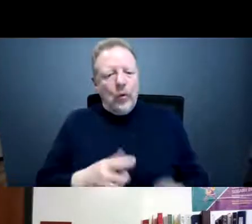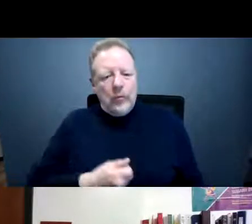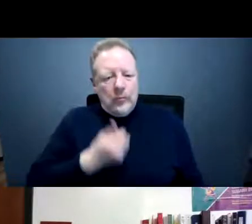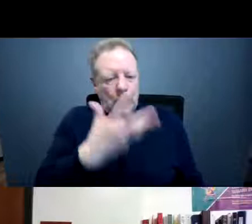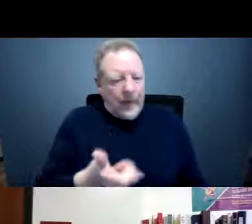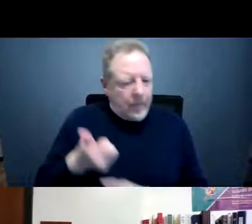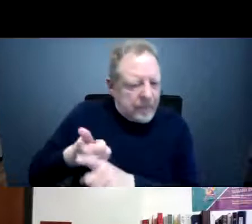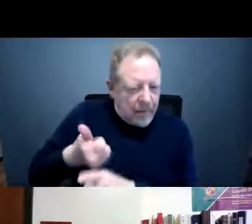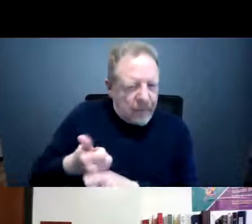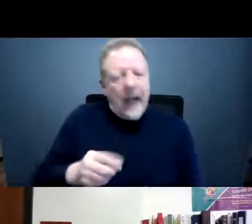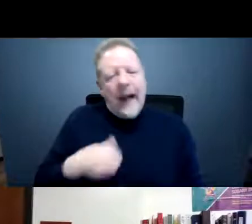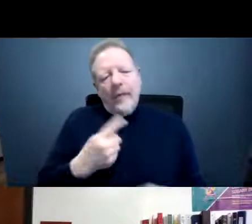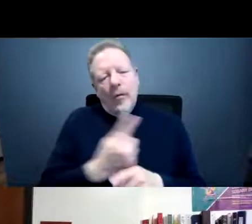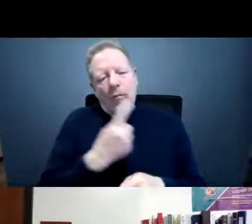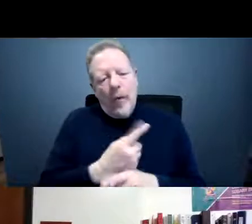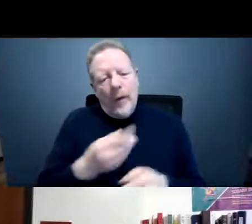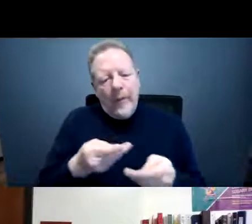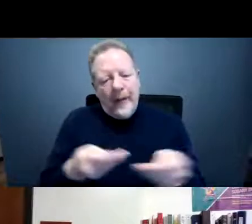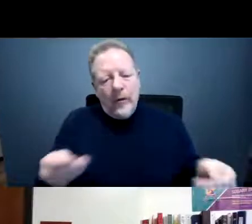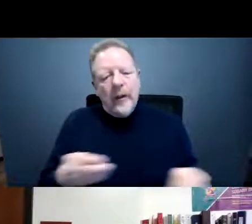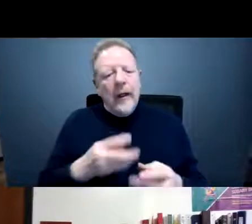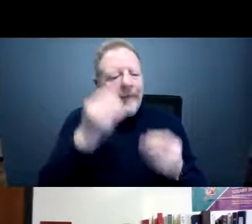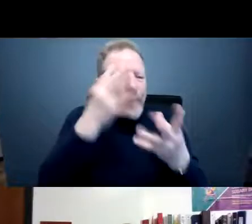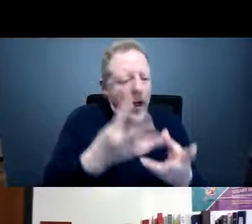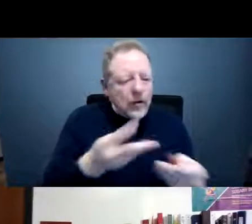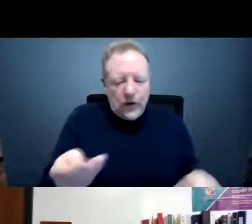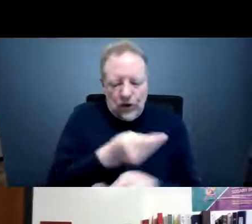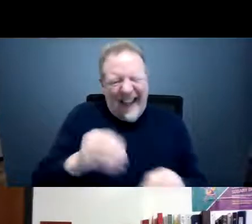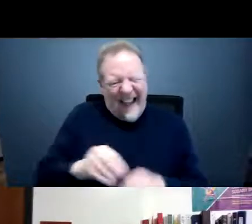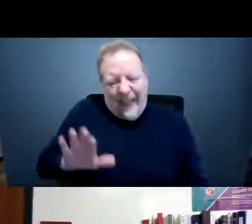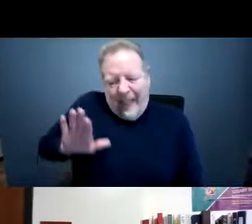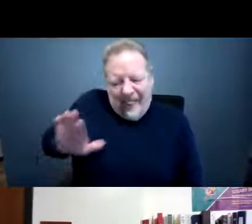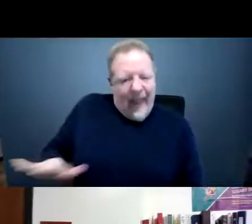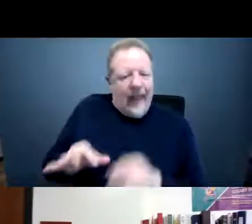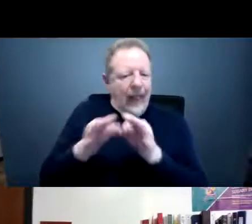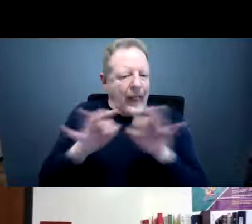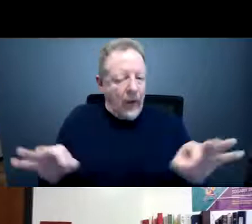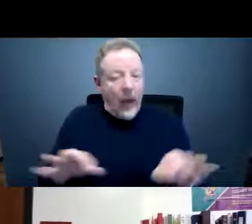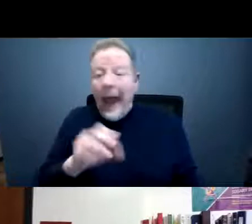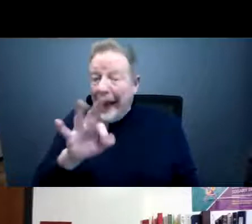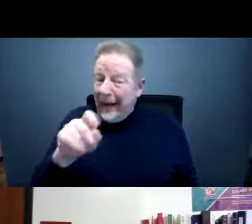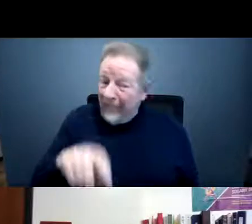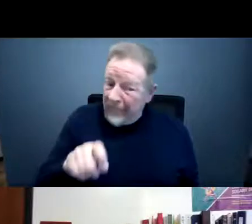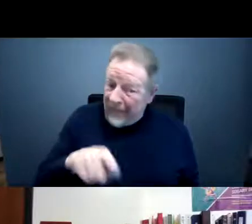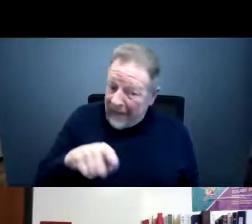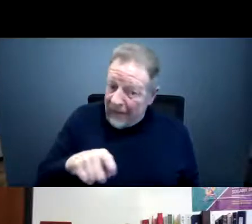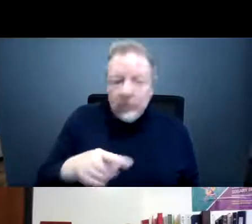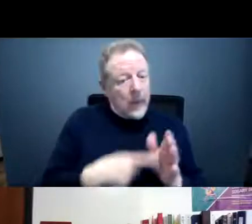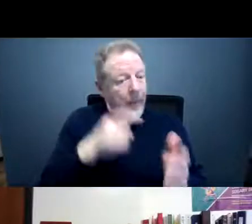in appropriate language and pictures if necessary. And I also explained to